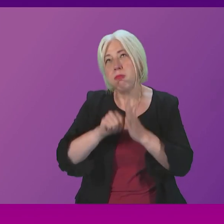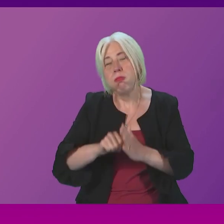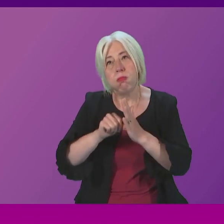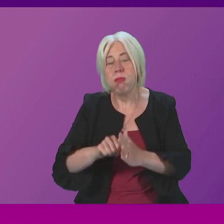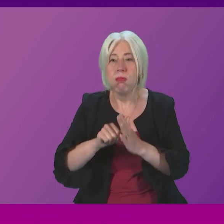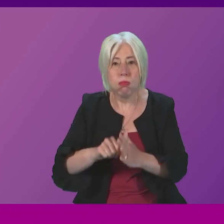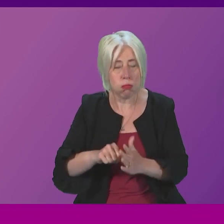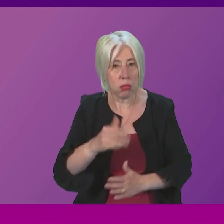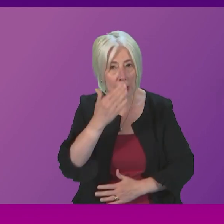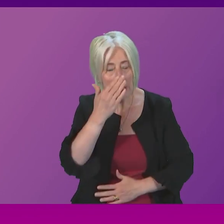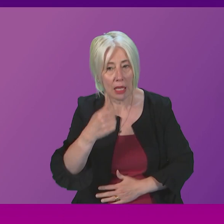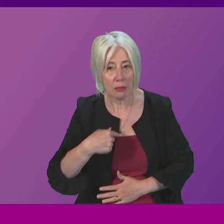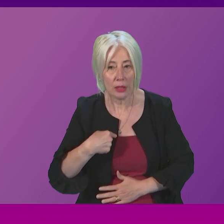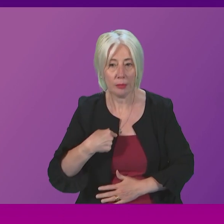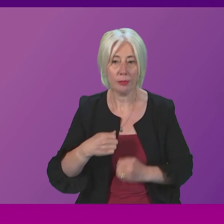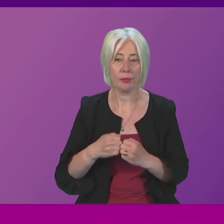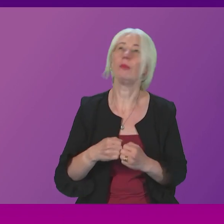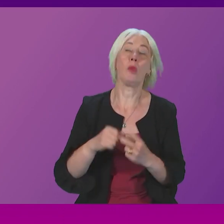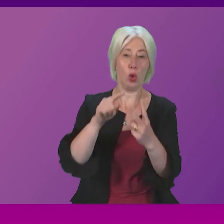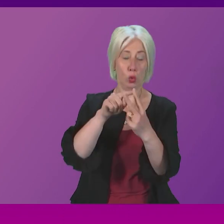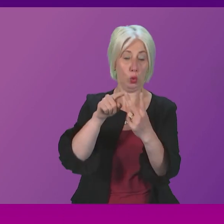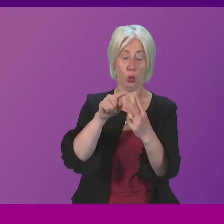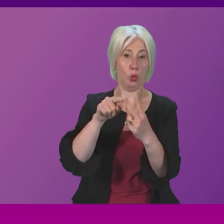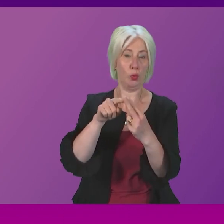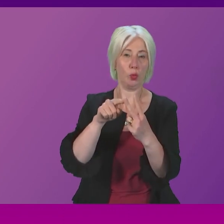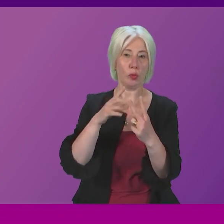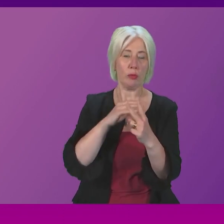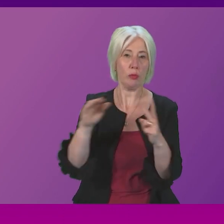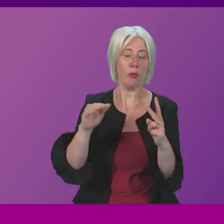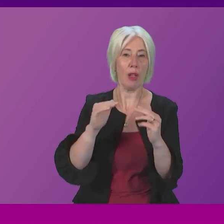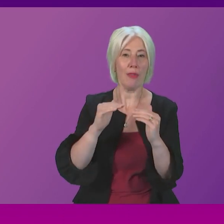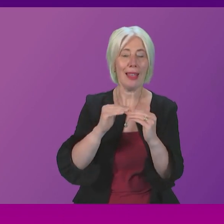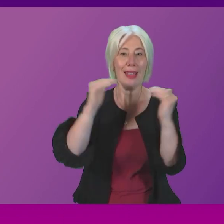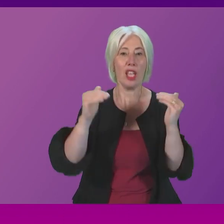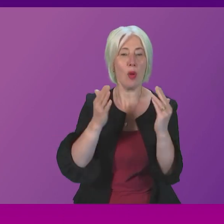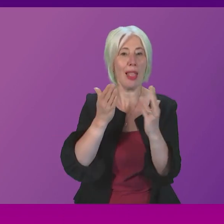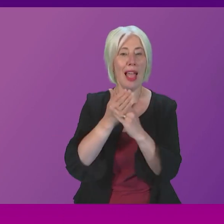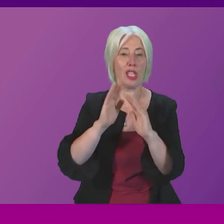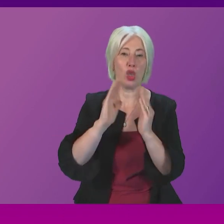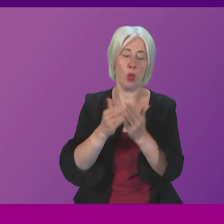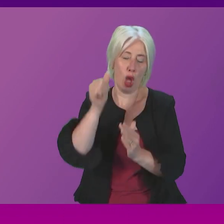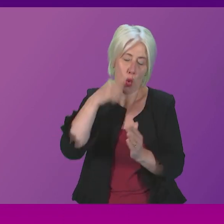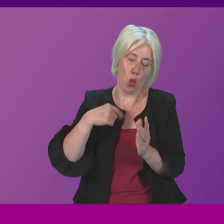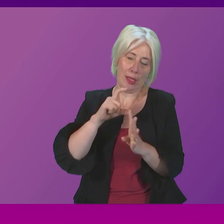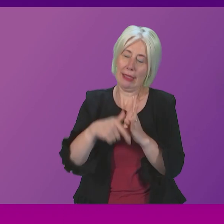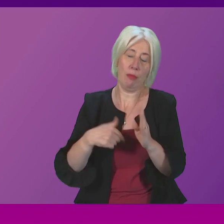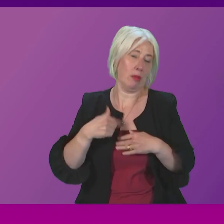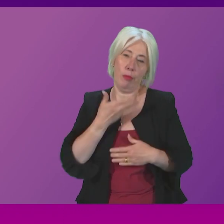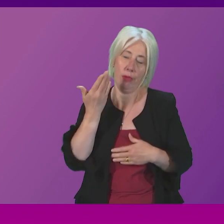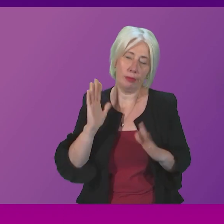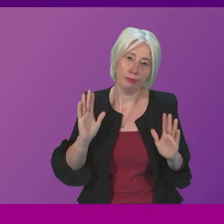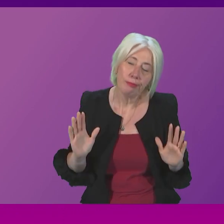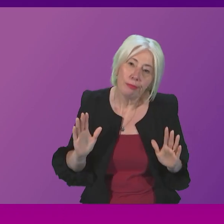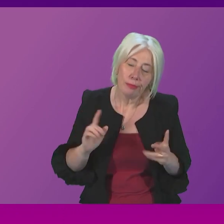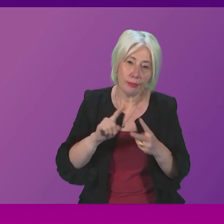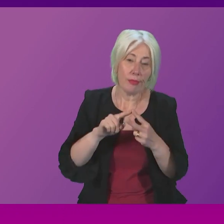person, there are two things that you need if you don't have an equal access to the world, which we know we don't as disabled people.